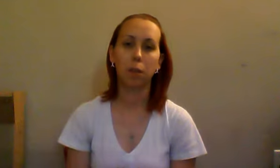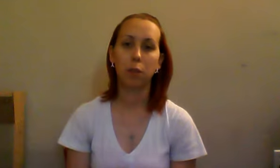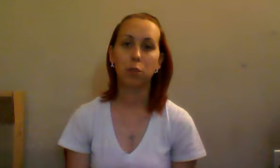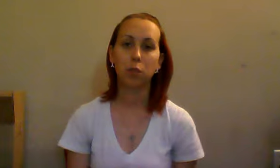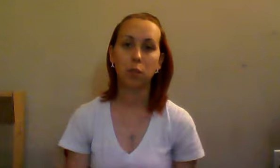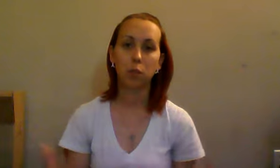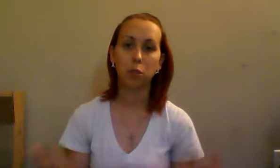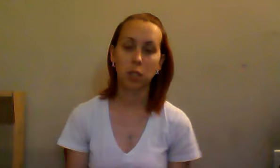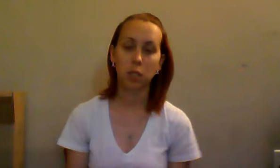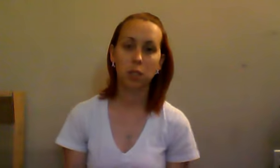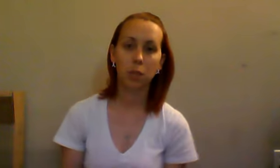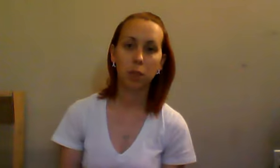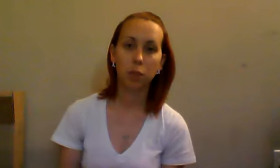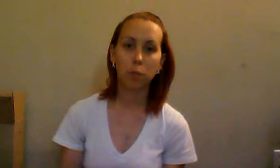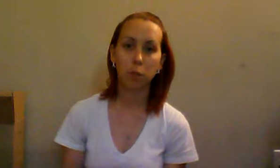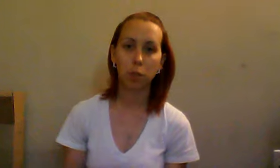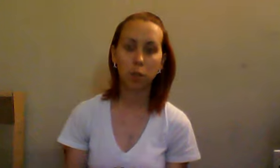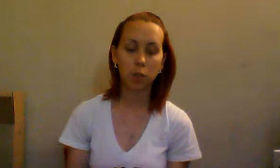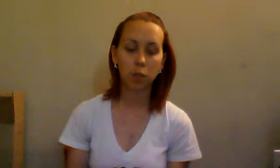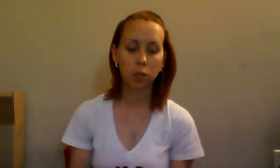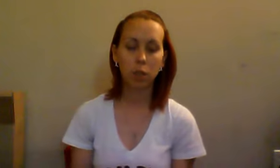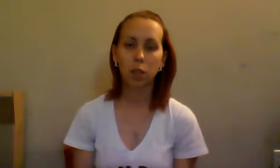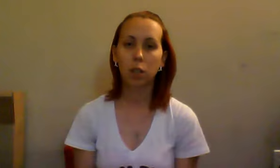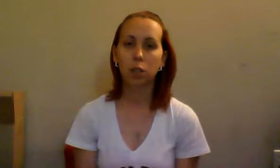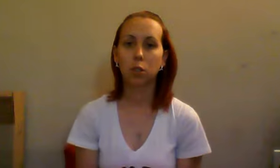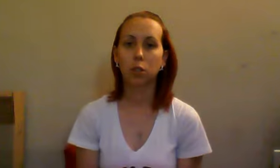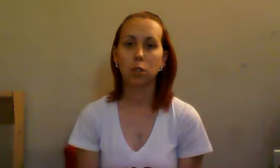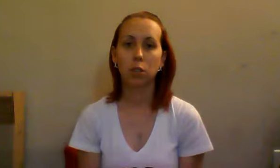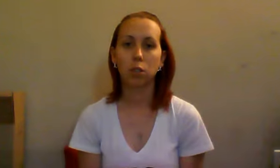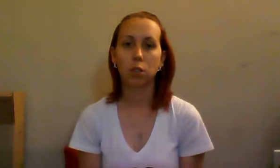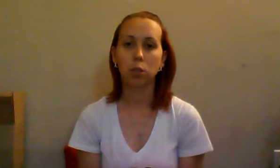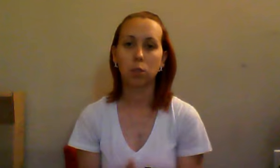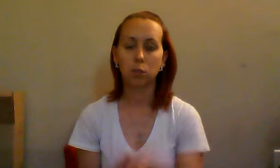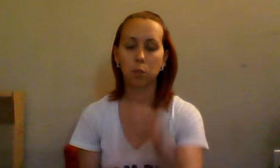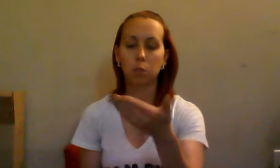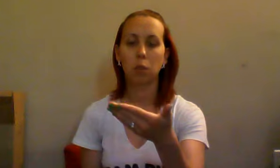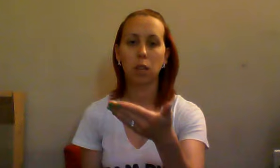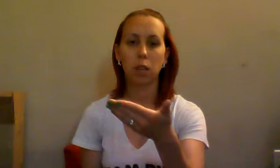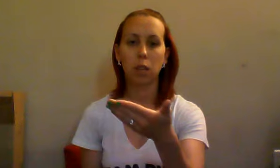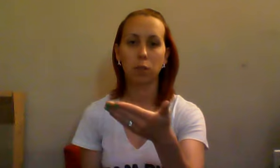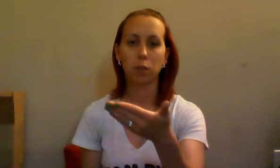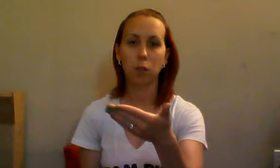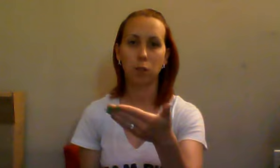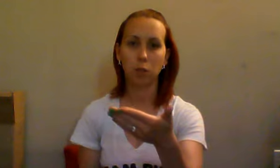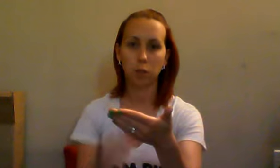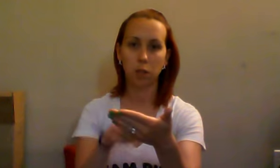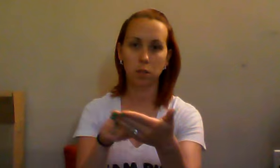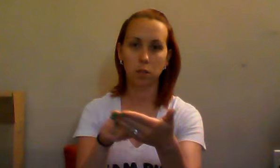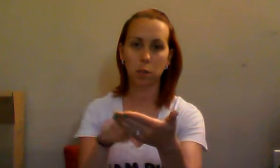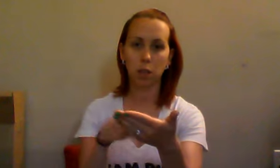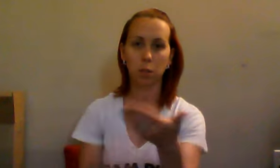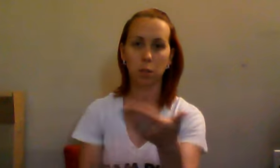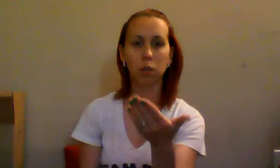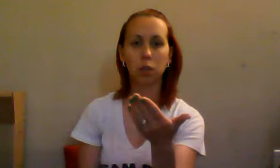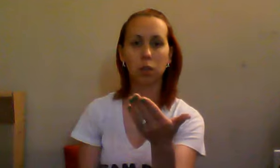If you need them to read something from the book, you're going to put one hand out in front of you, and this will be like your book.